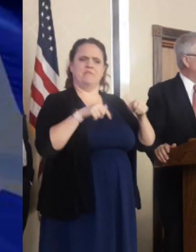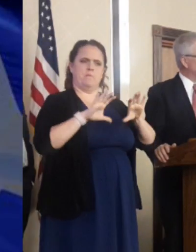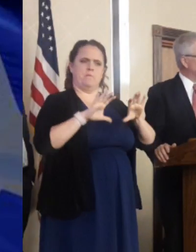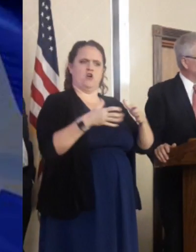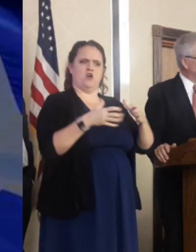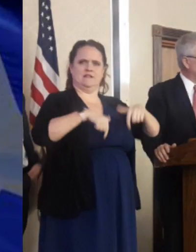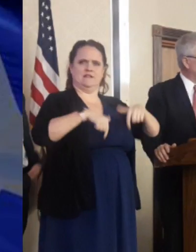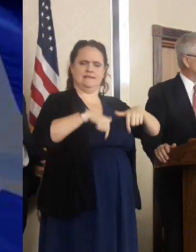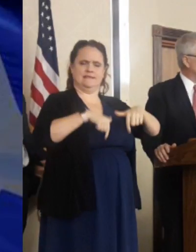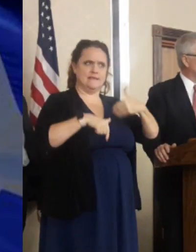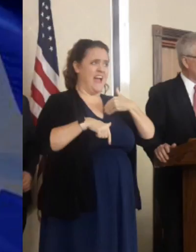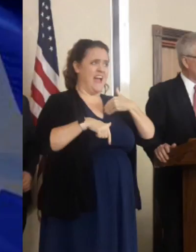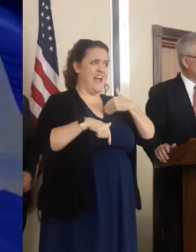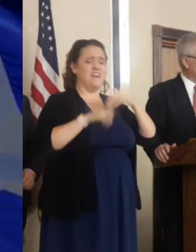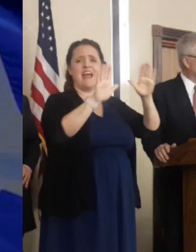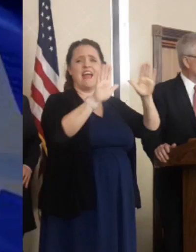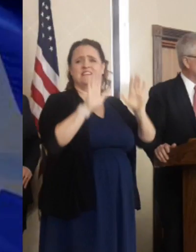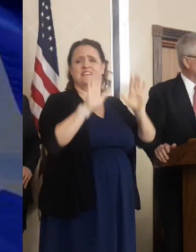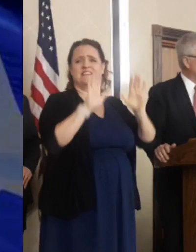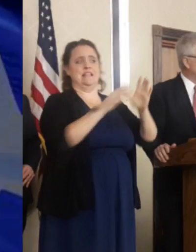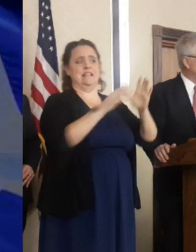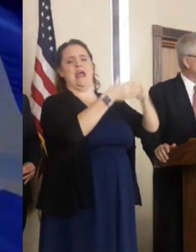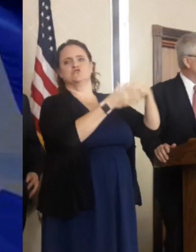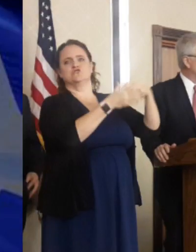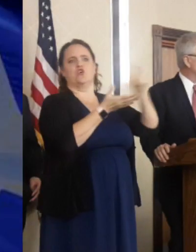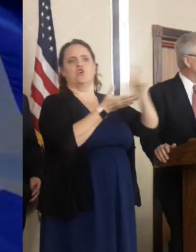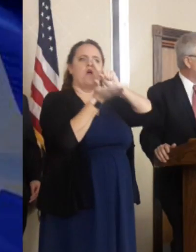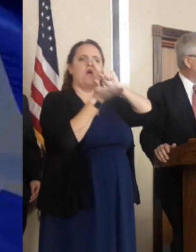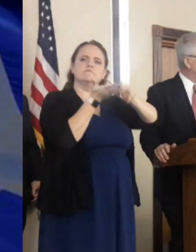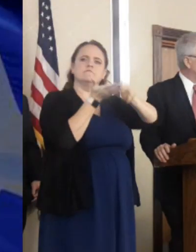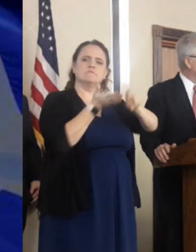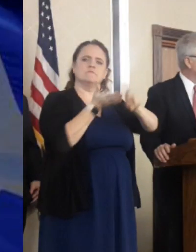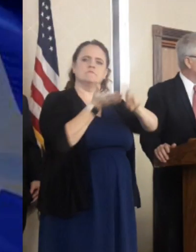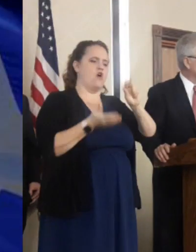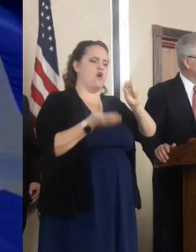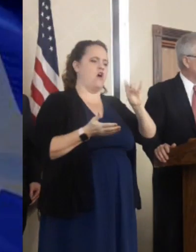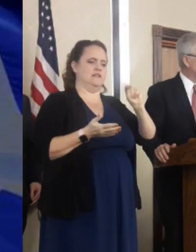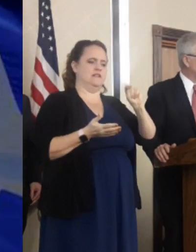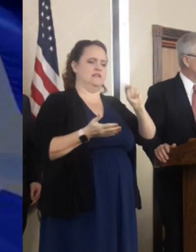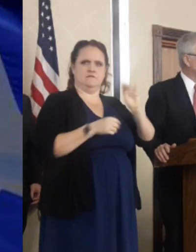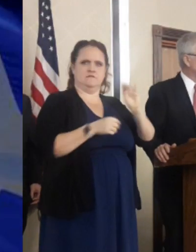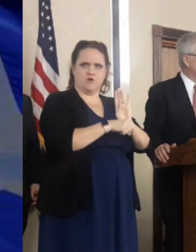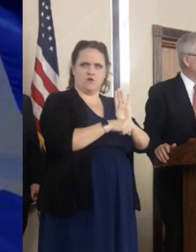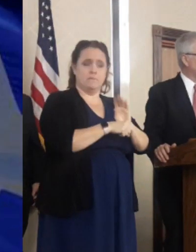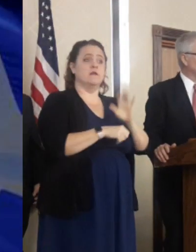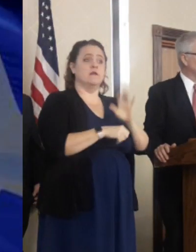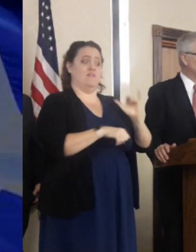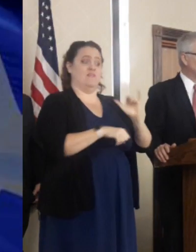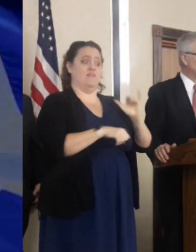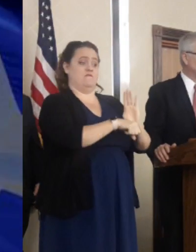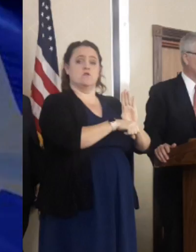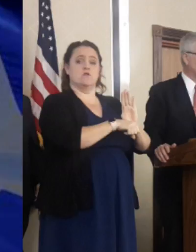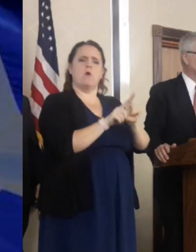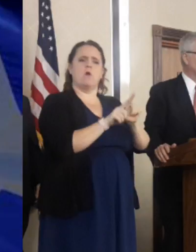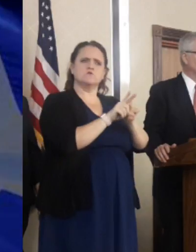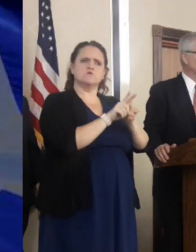excellent external audit firm. Our external audit firm also does other